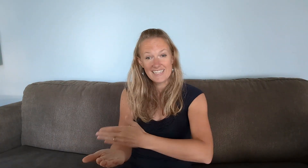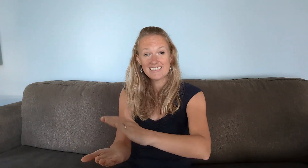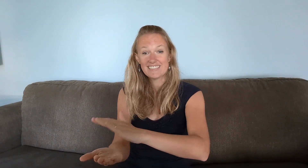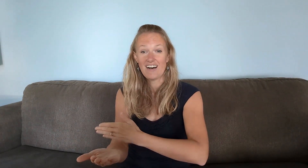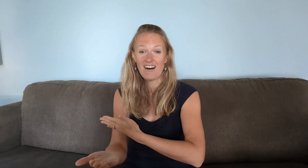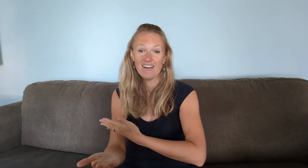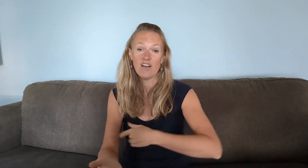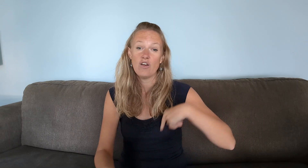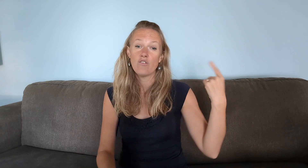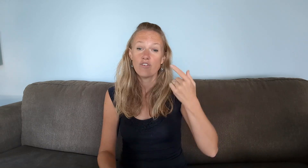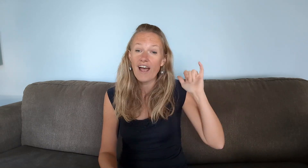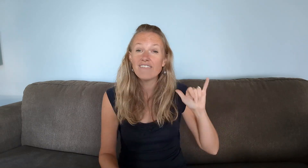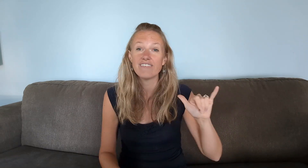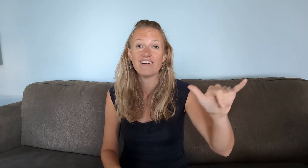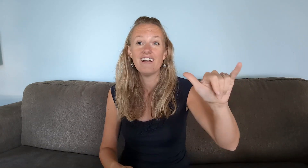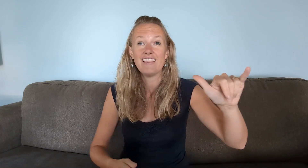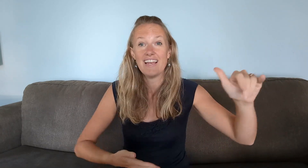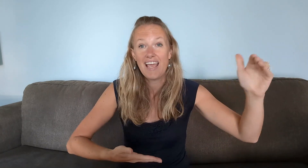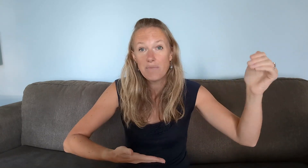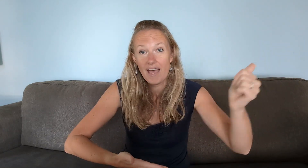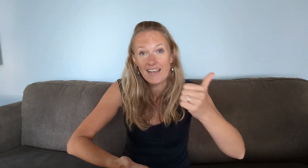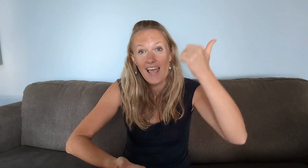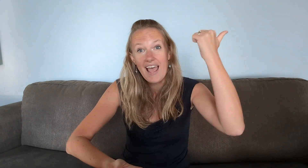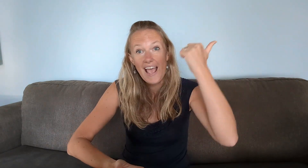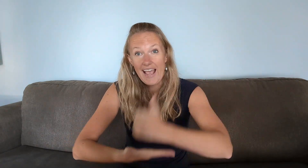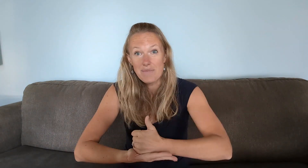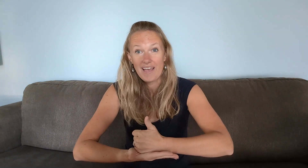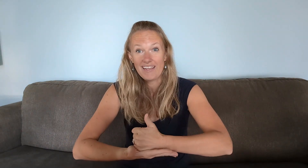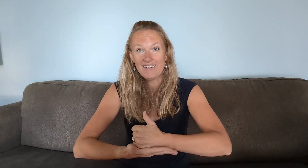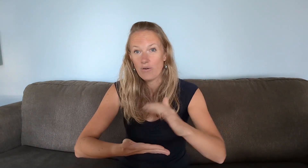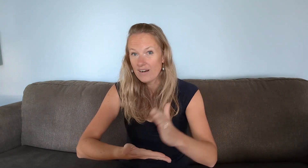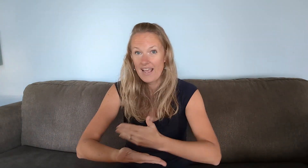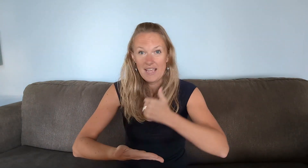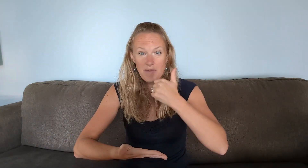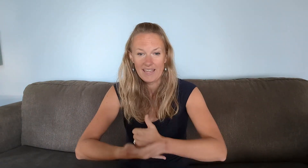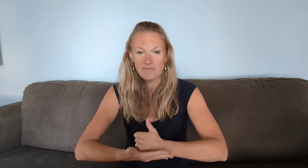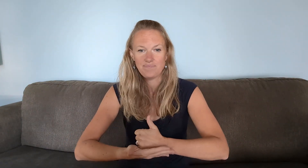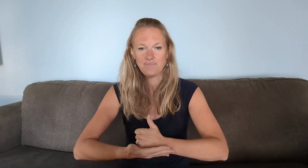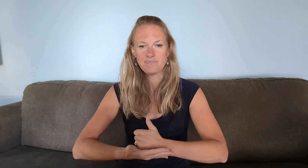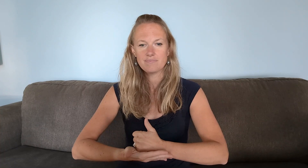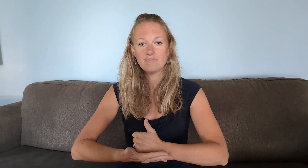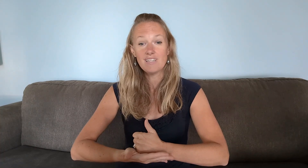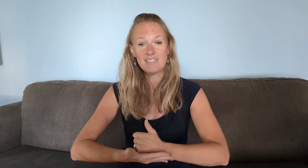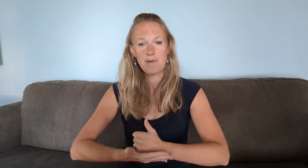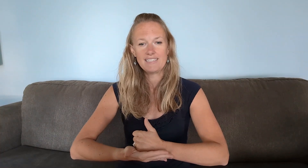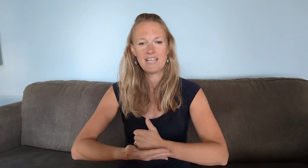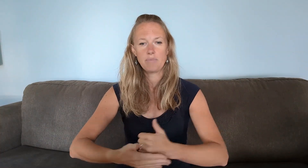a song forever, and then amen, amen, or amen. And then back to that